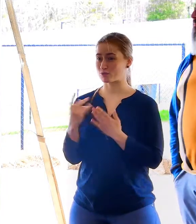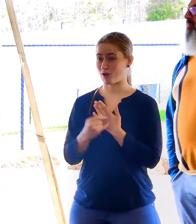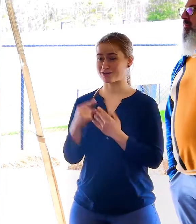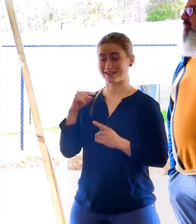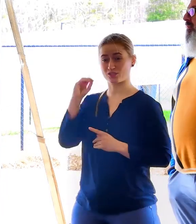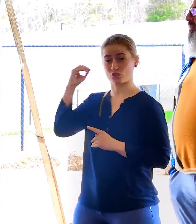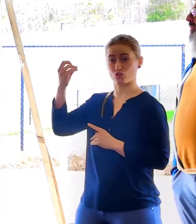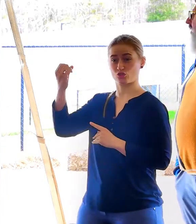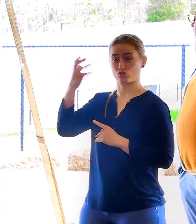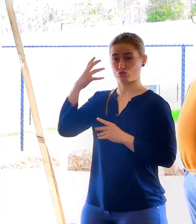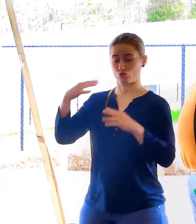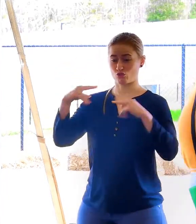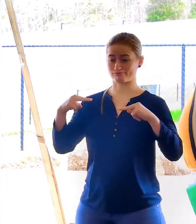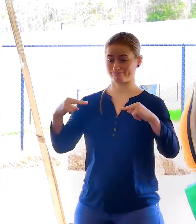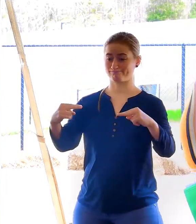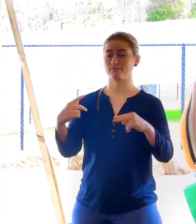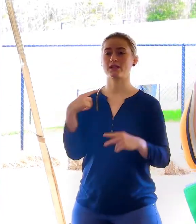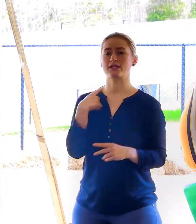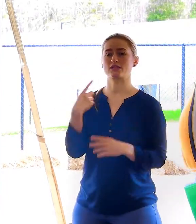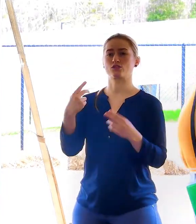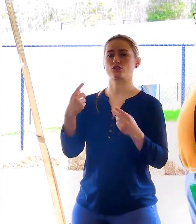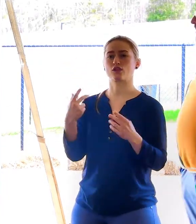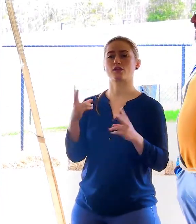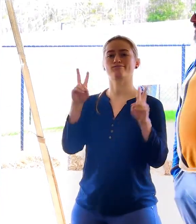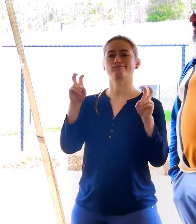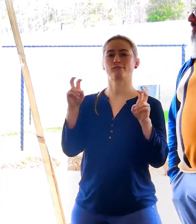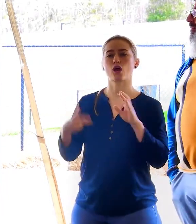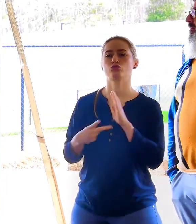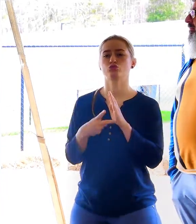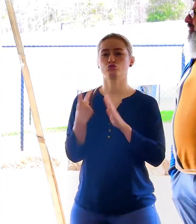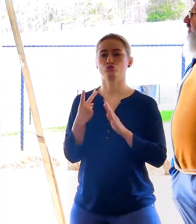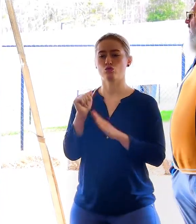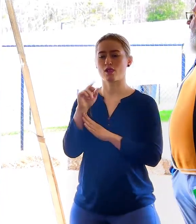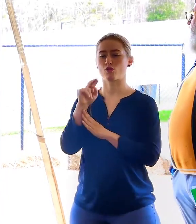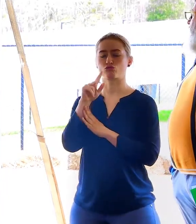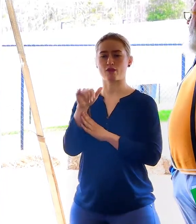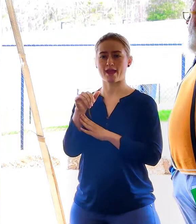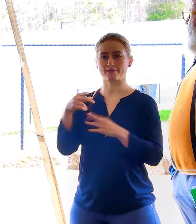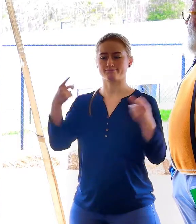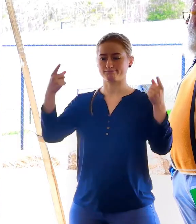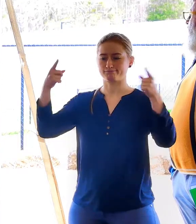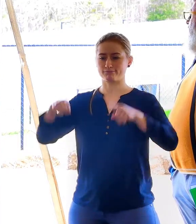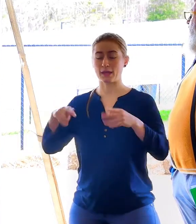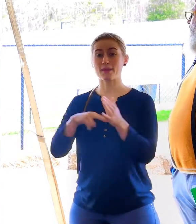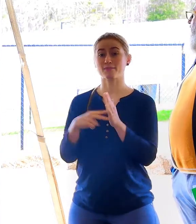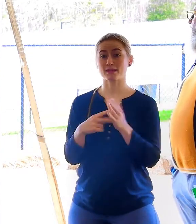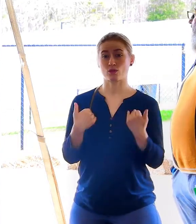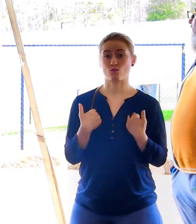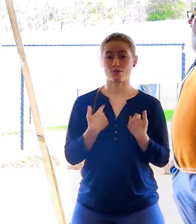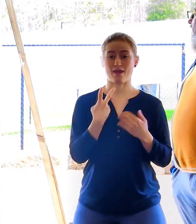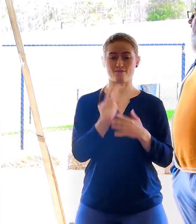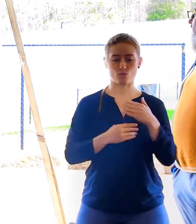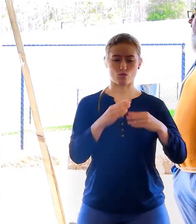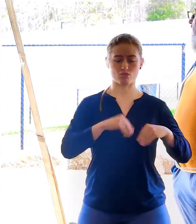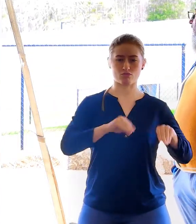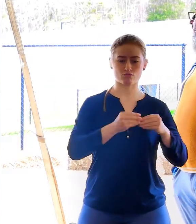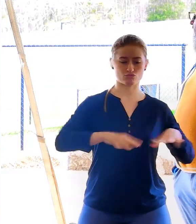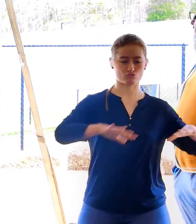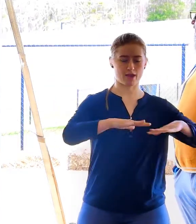a few in the agreement that is a dual array. In this case, a ground mount and a rooftop